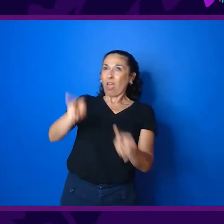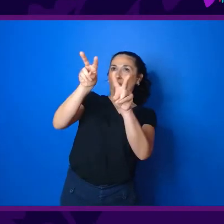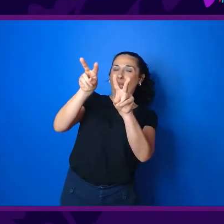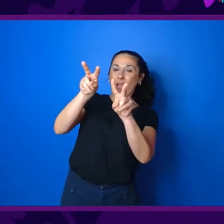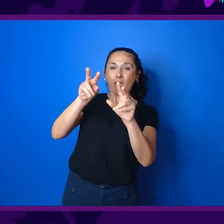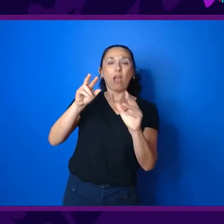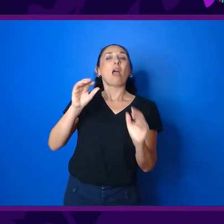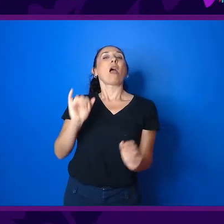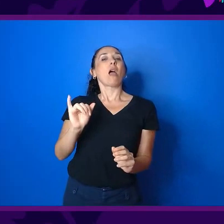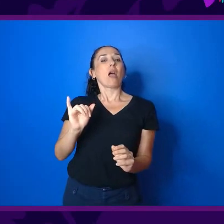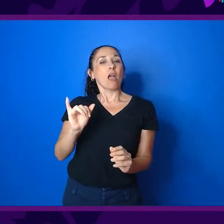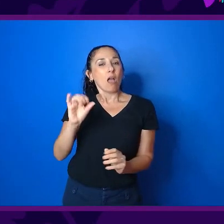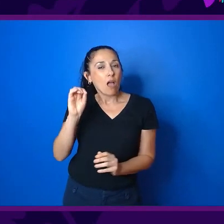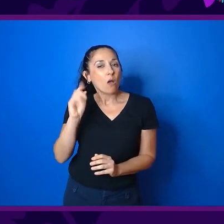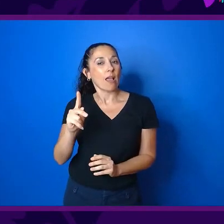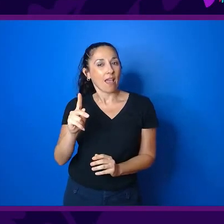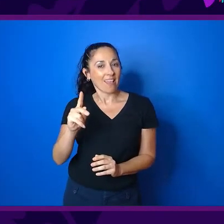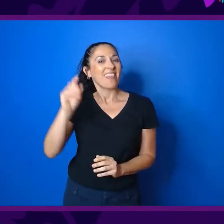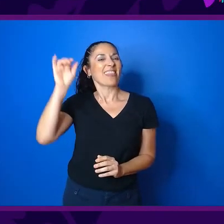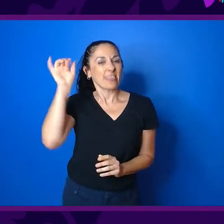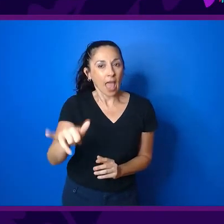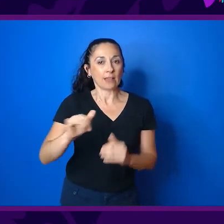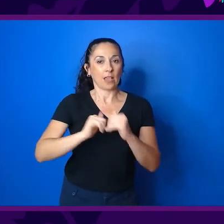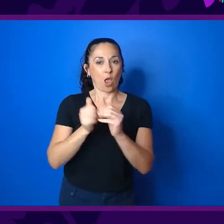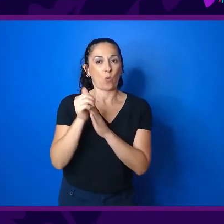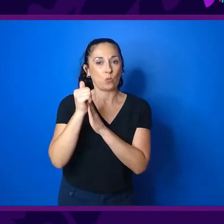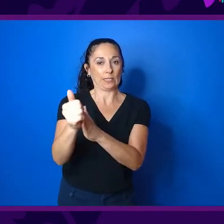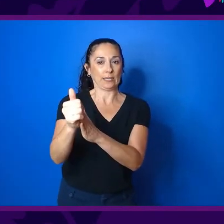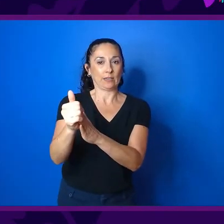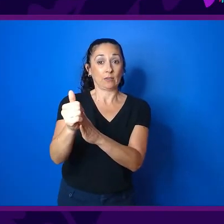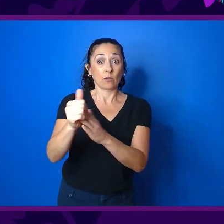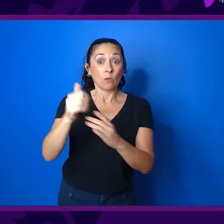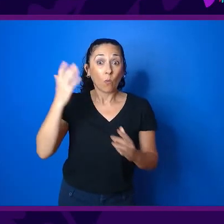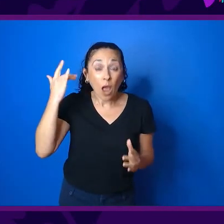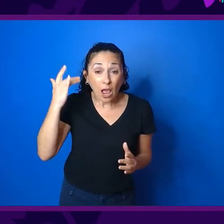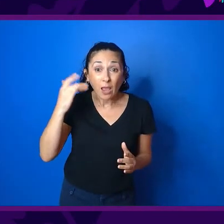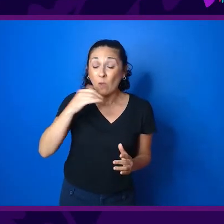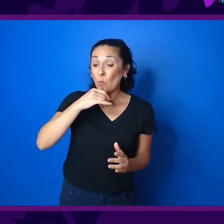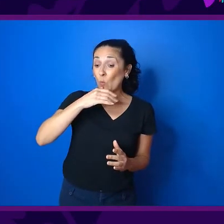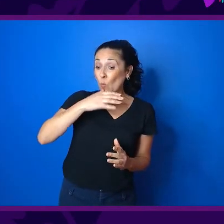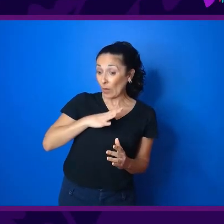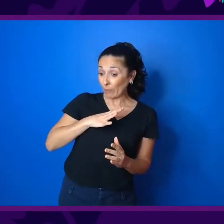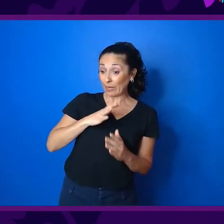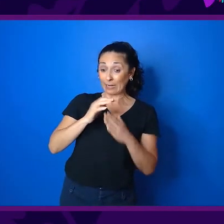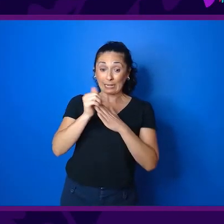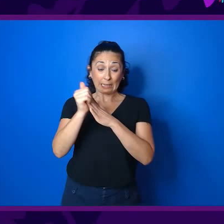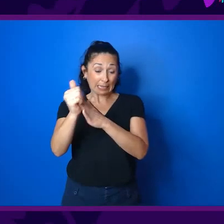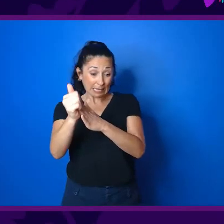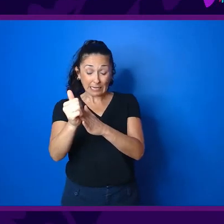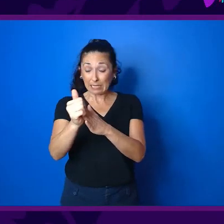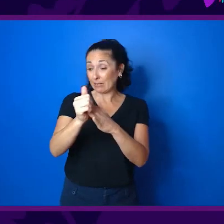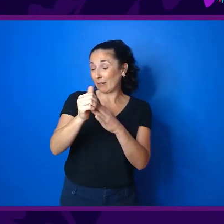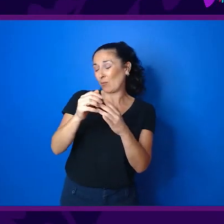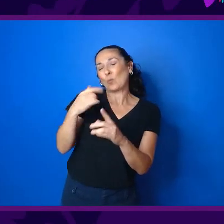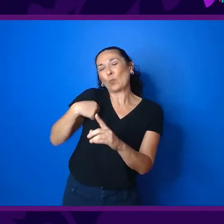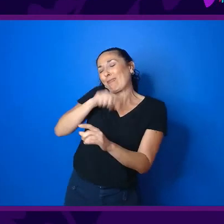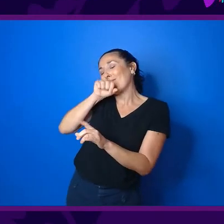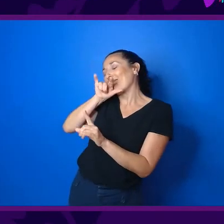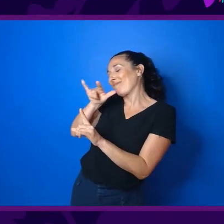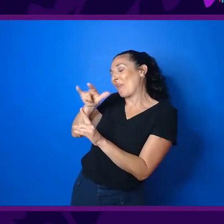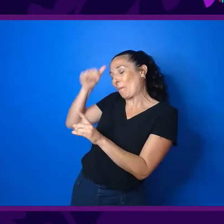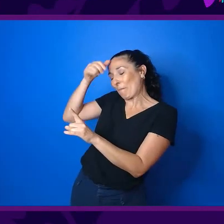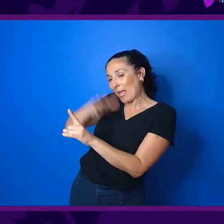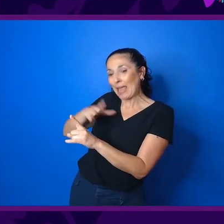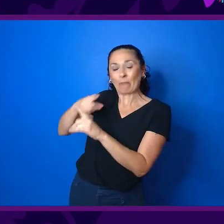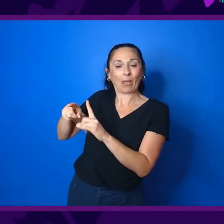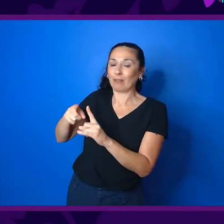is how you lead. Because we know that women lead in a way with clarity, that men, we love them, but men they're incapable of making